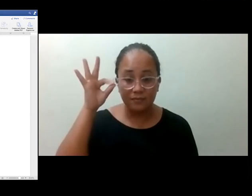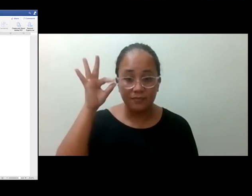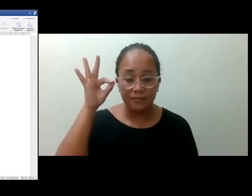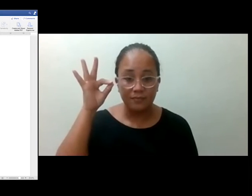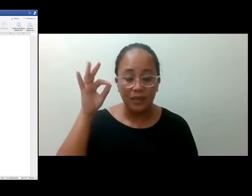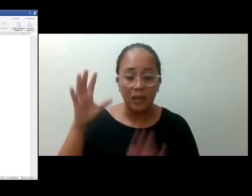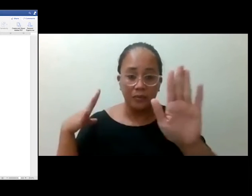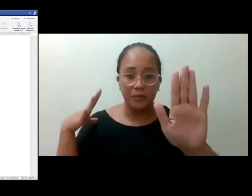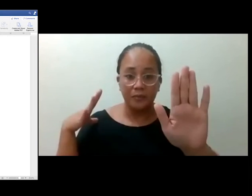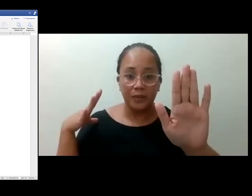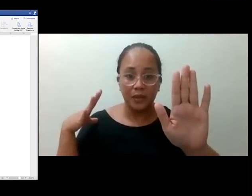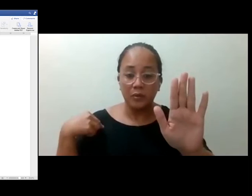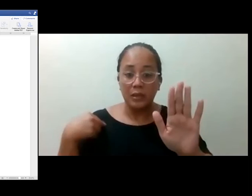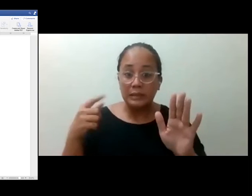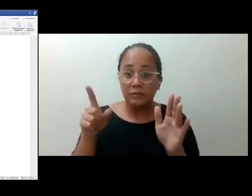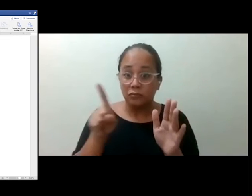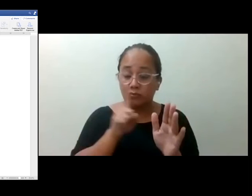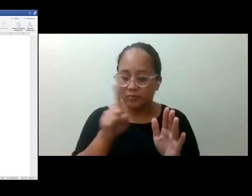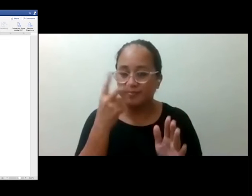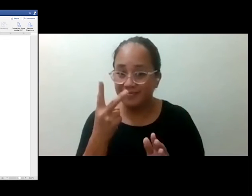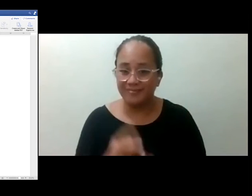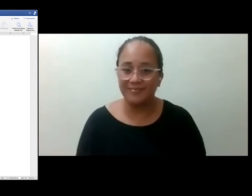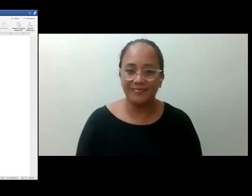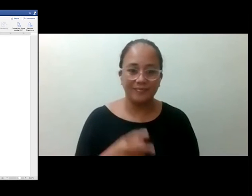Now, interestingly enough,